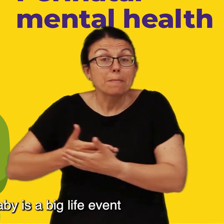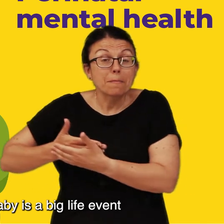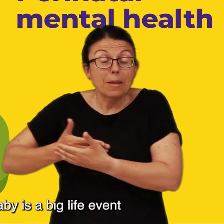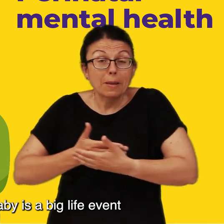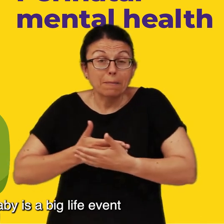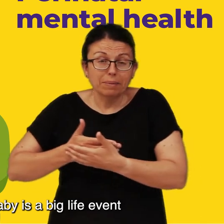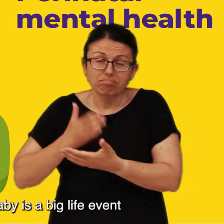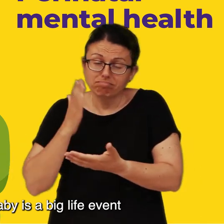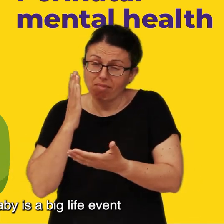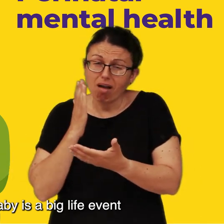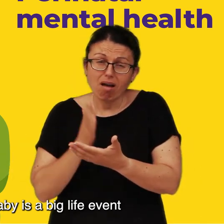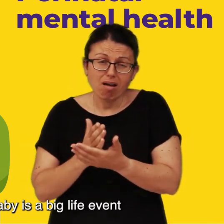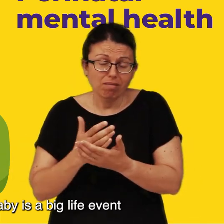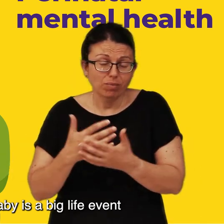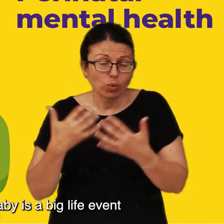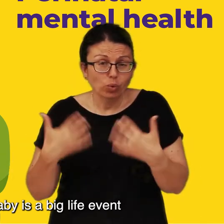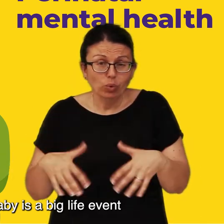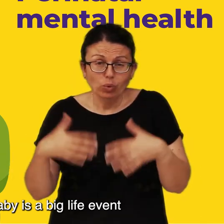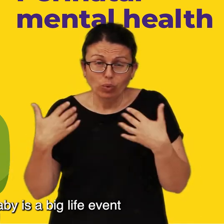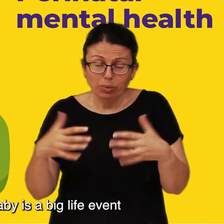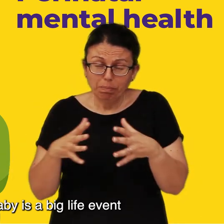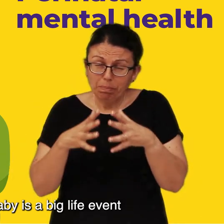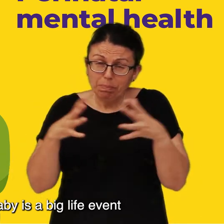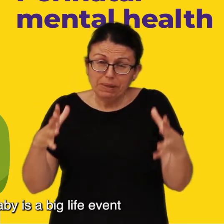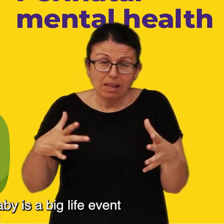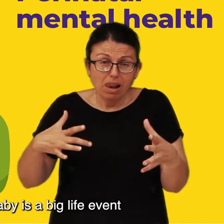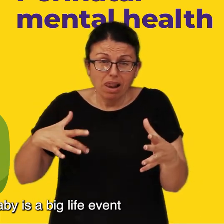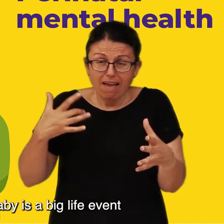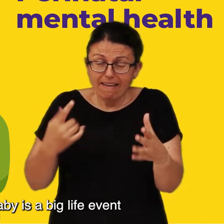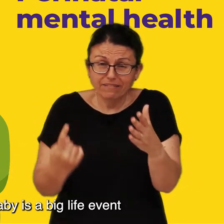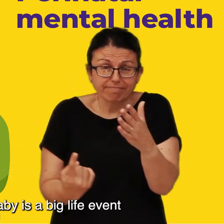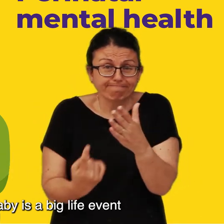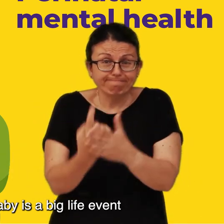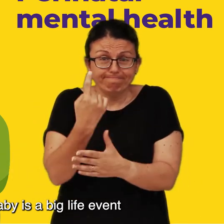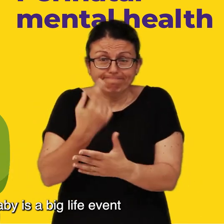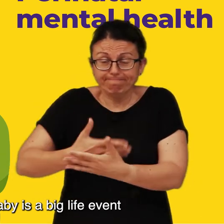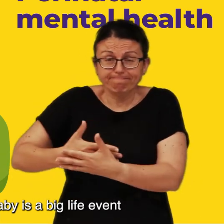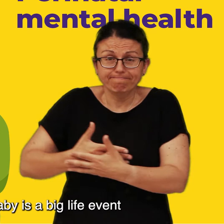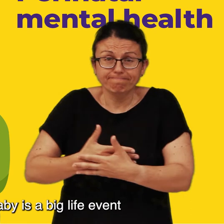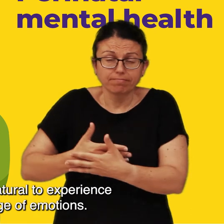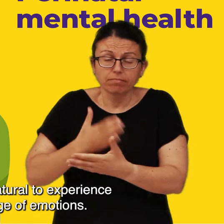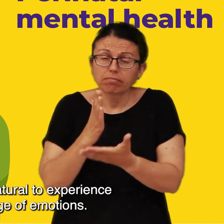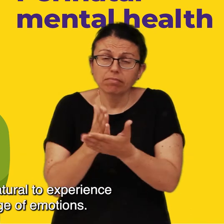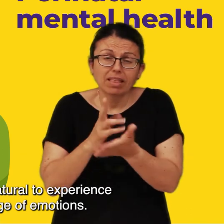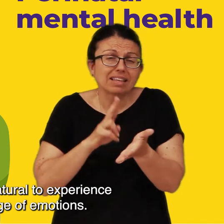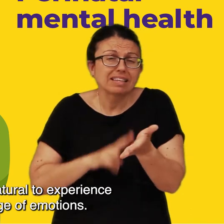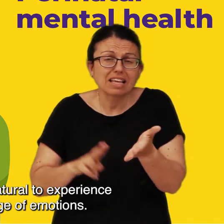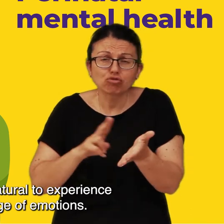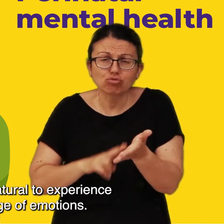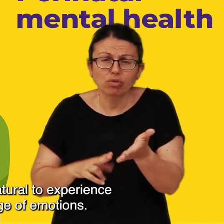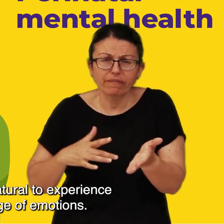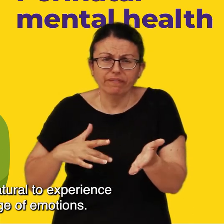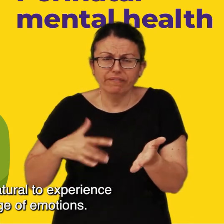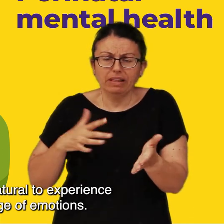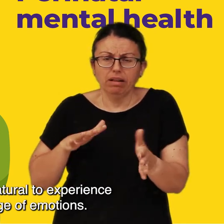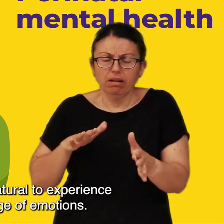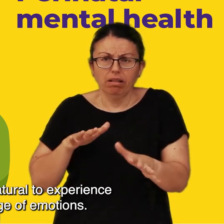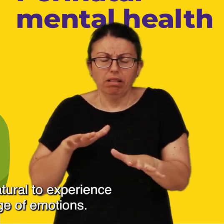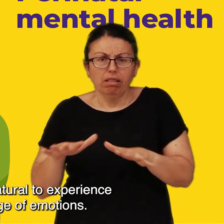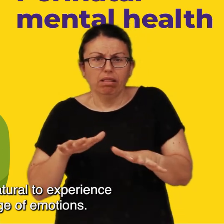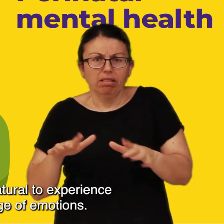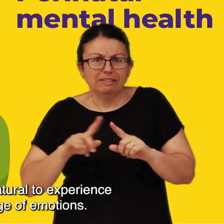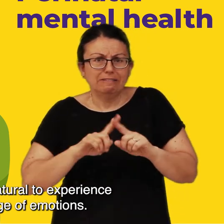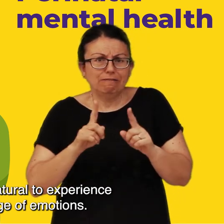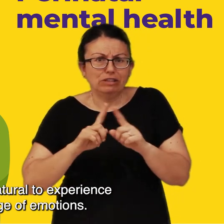Having a baby is a big life event, and it's natural to experience a range of